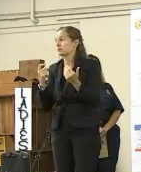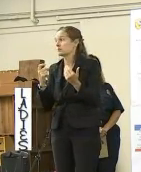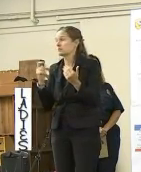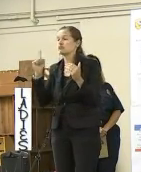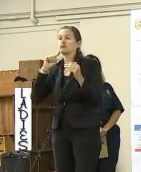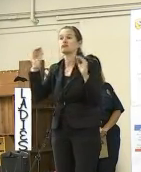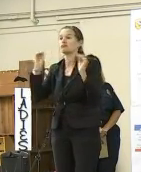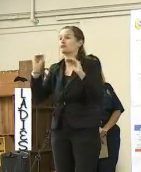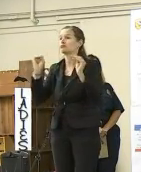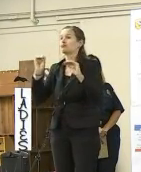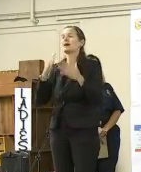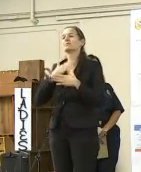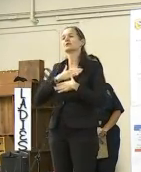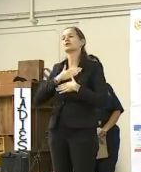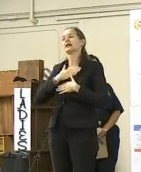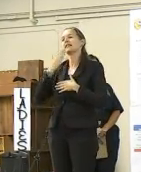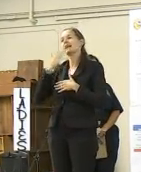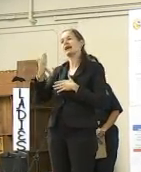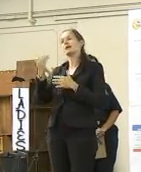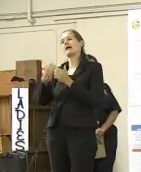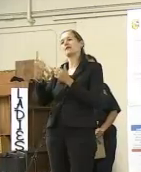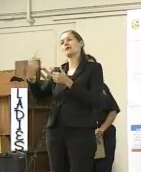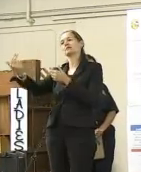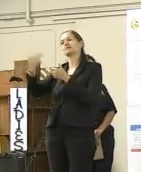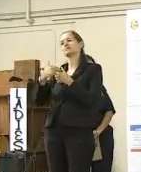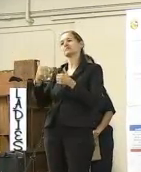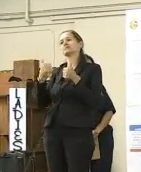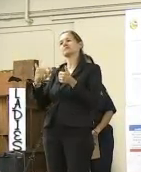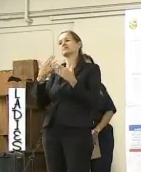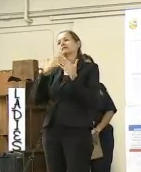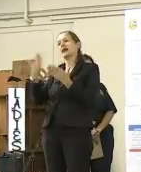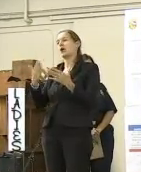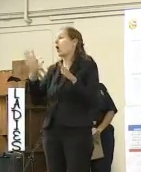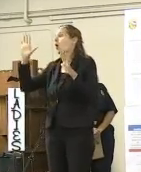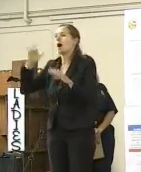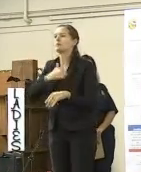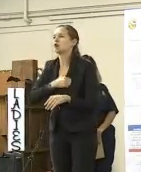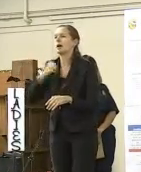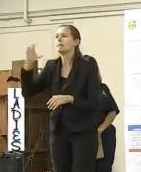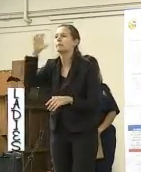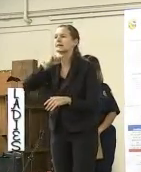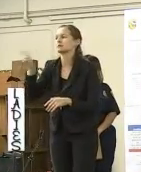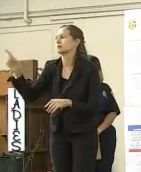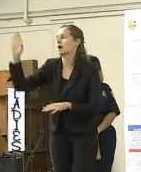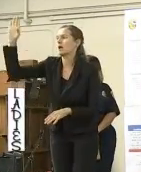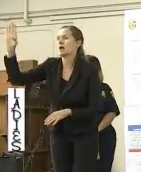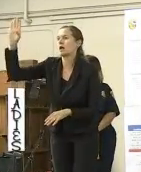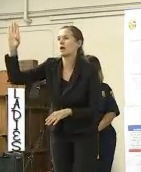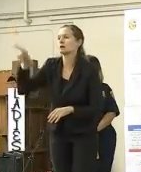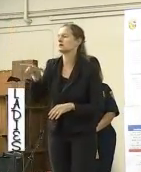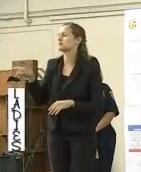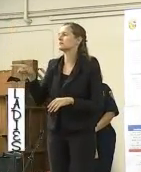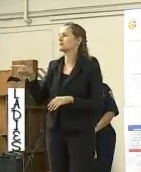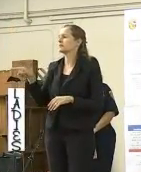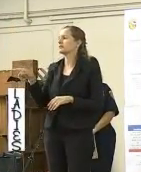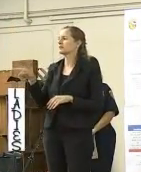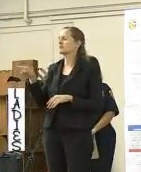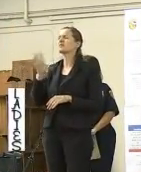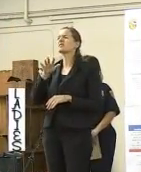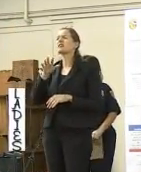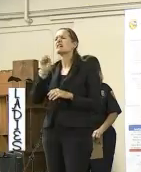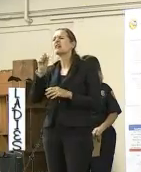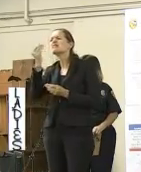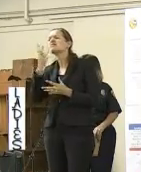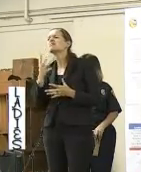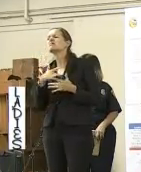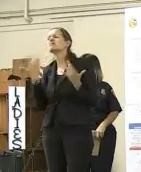Okay, well, I appreciate it. Thank you, everybody, for joining us. Oh, excuse me, I'm sorry. I was just hoping you could give an update on the